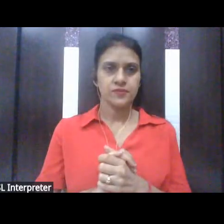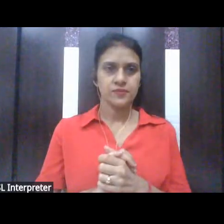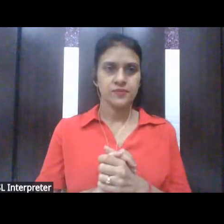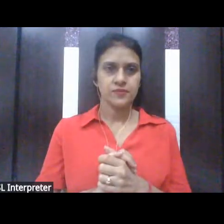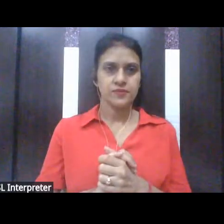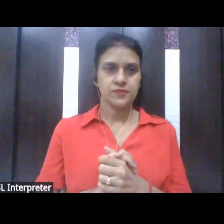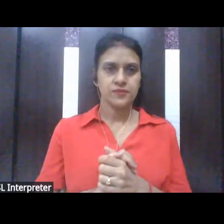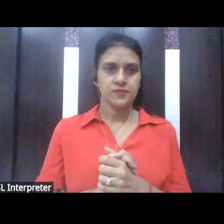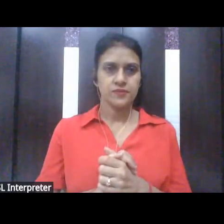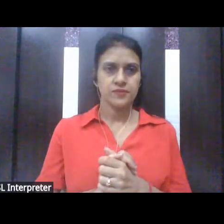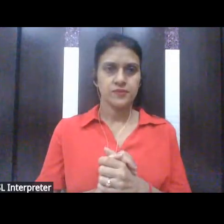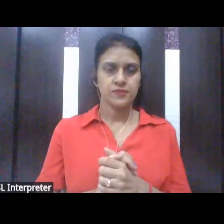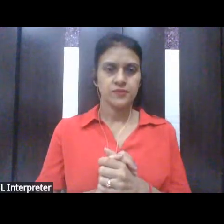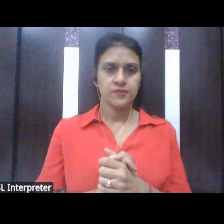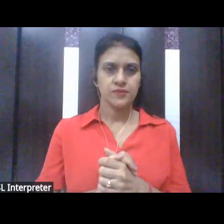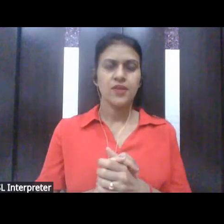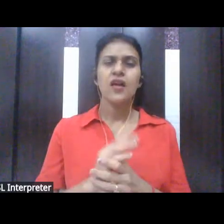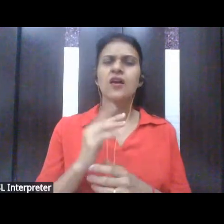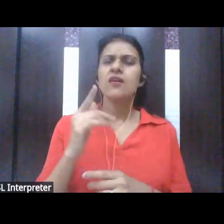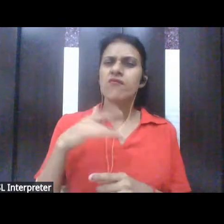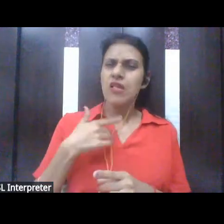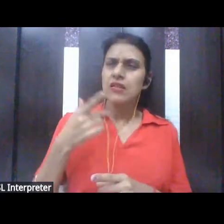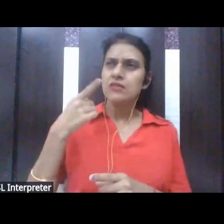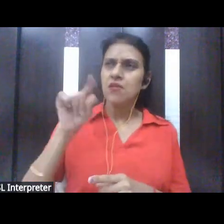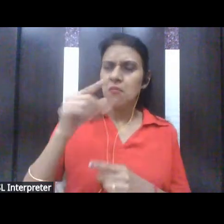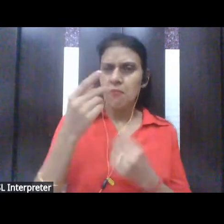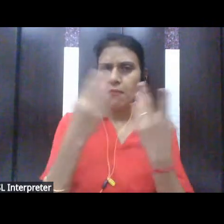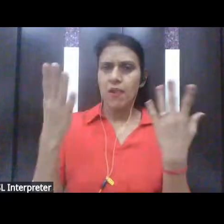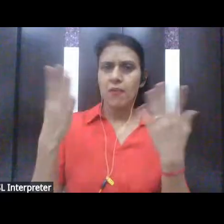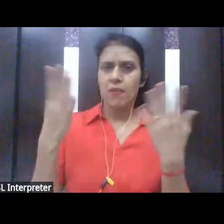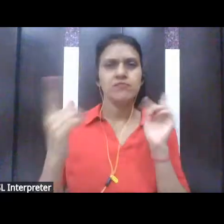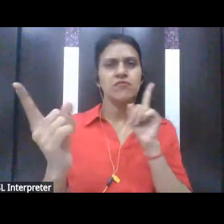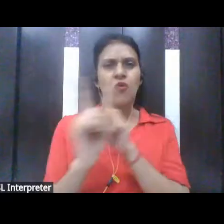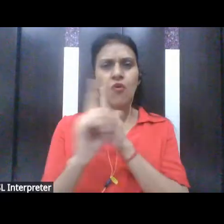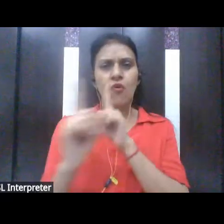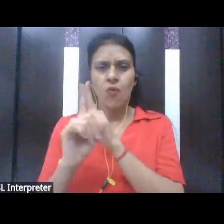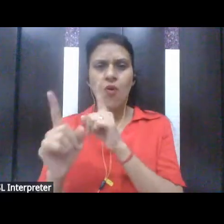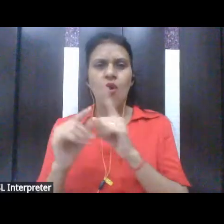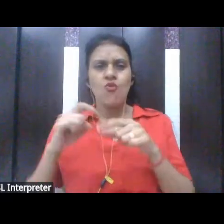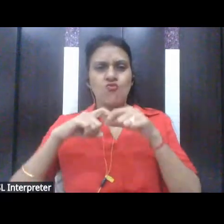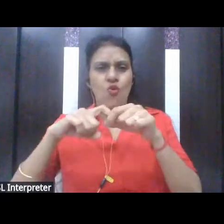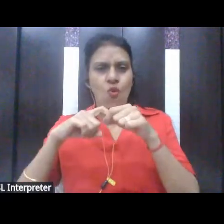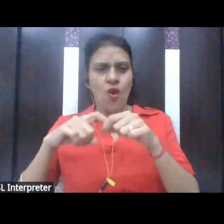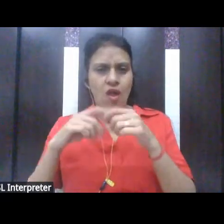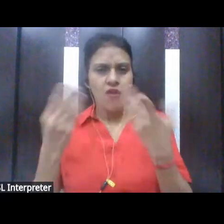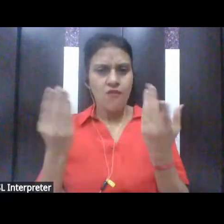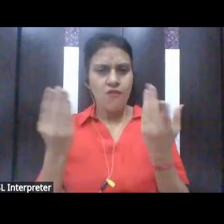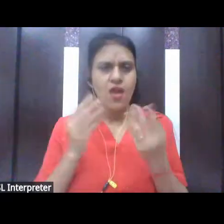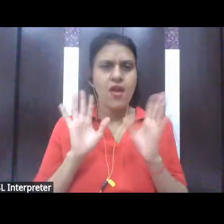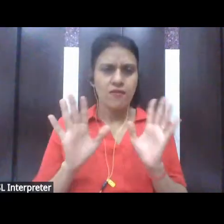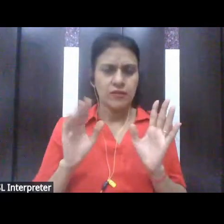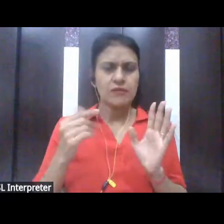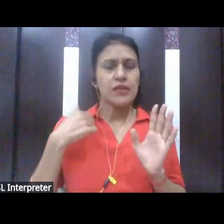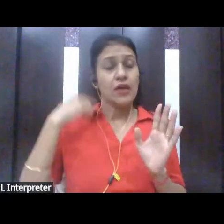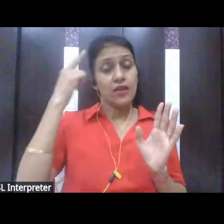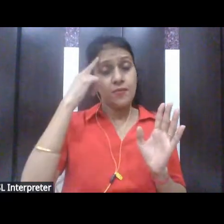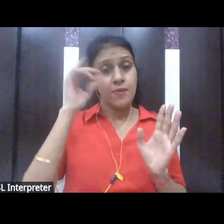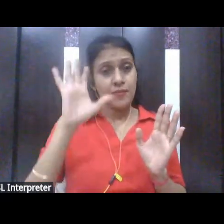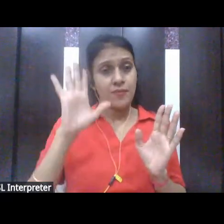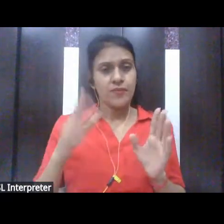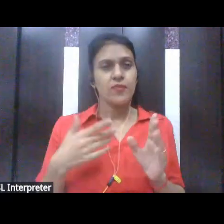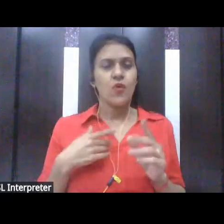frequently asked questions and doubts that we get from the applicants over the years. So one doubt